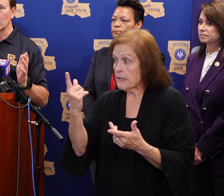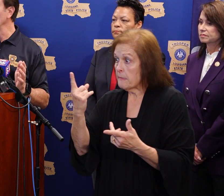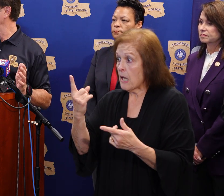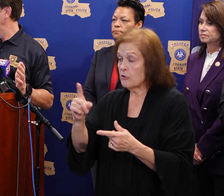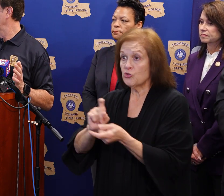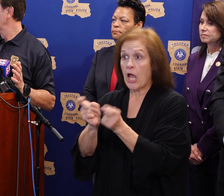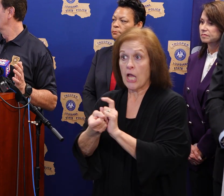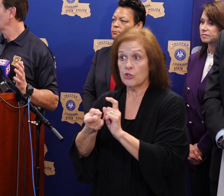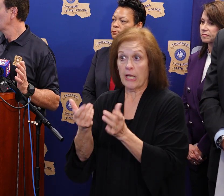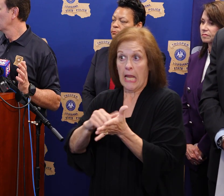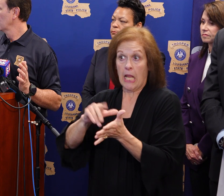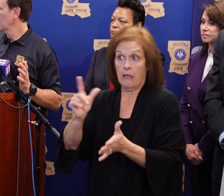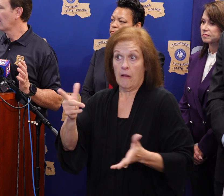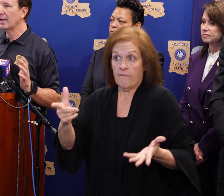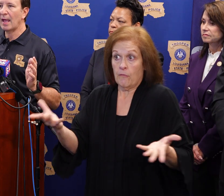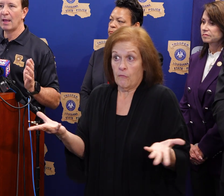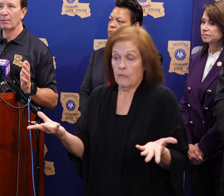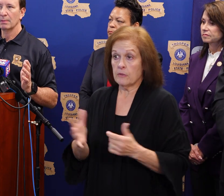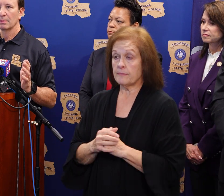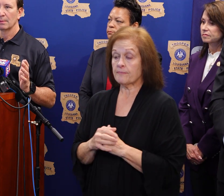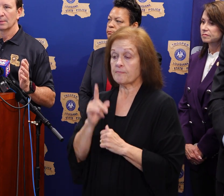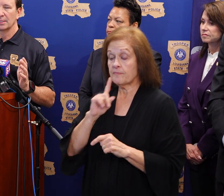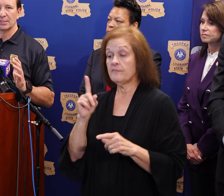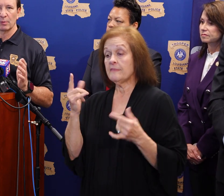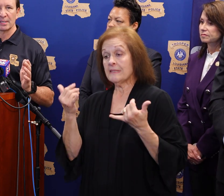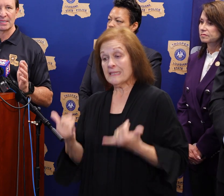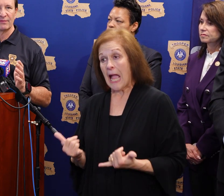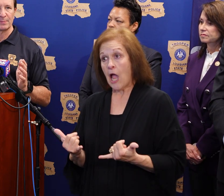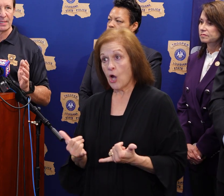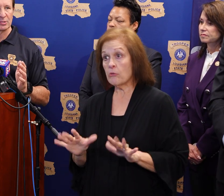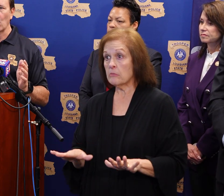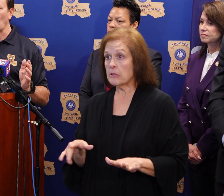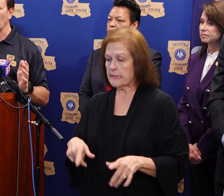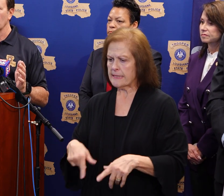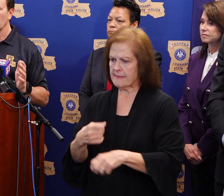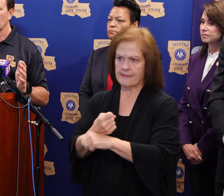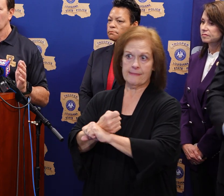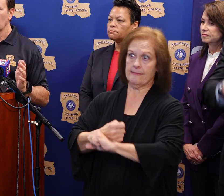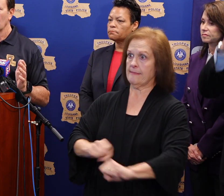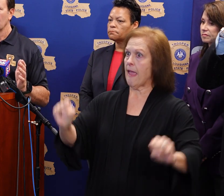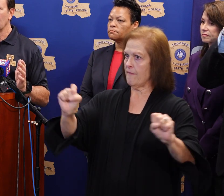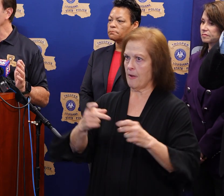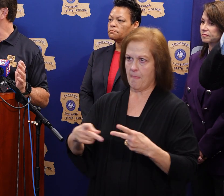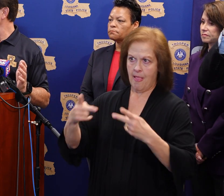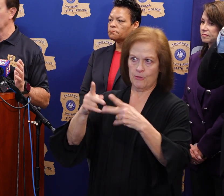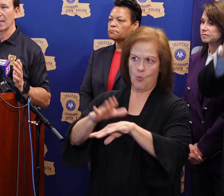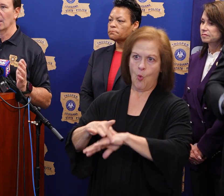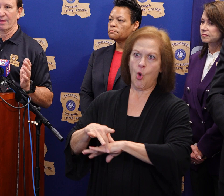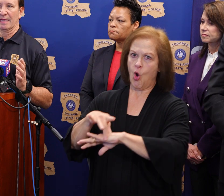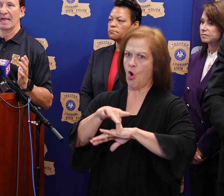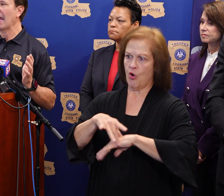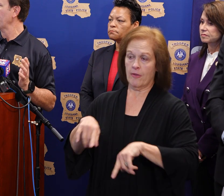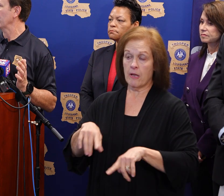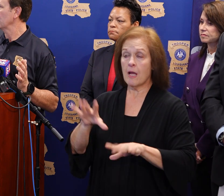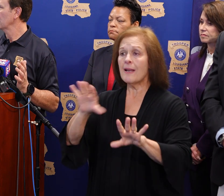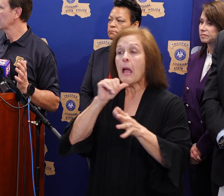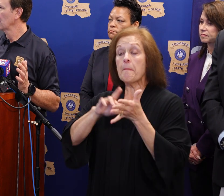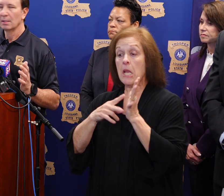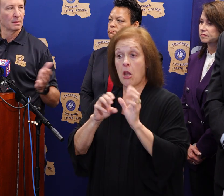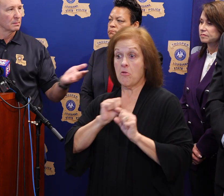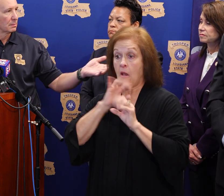Here's what I do know, though. Right now, this is one of the safest places on earth. That doesn't mean that nothing can't